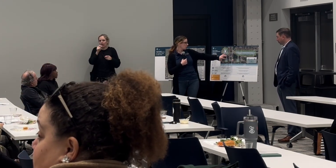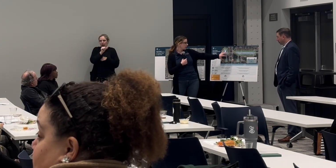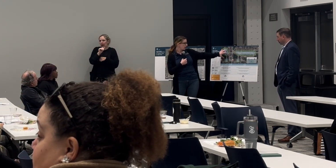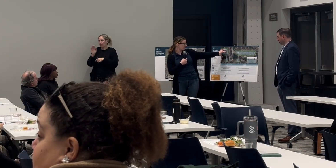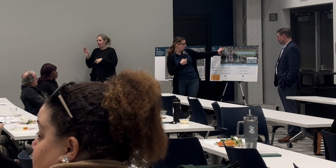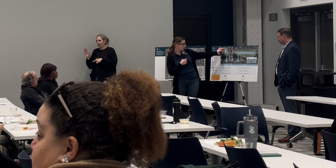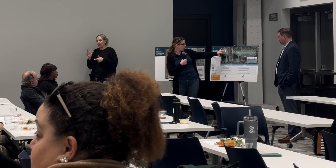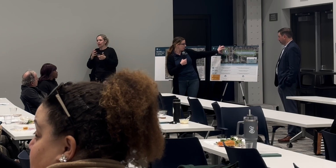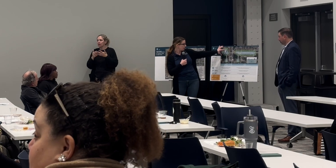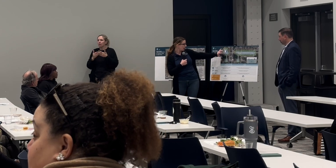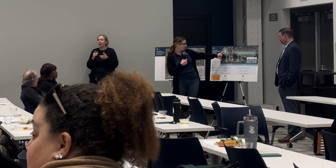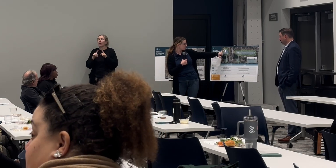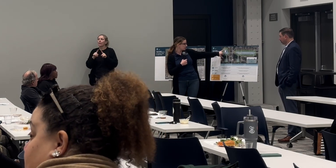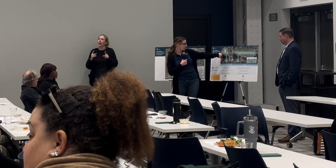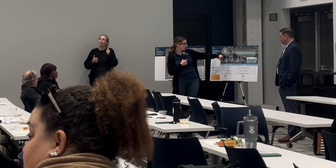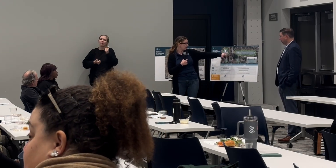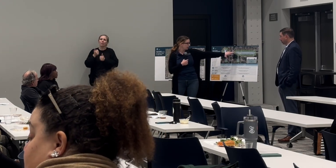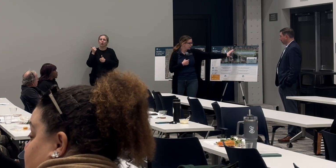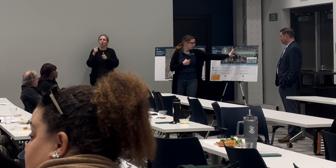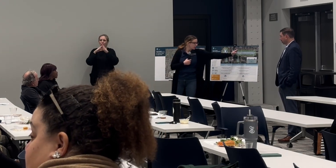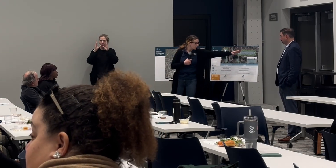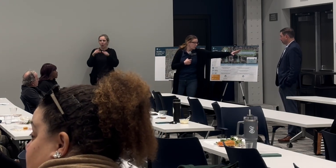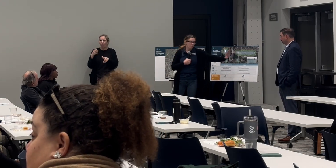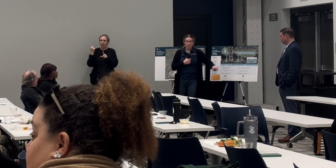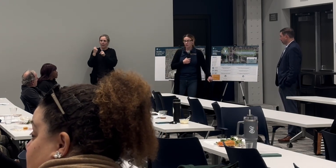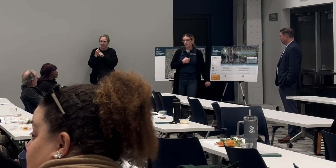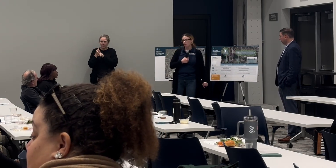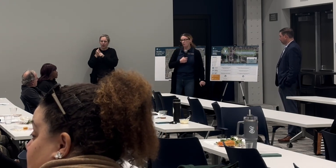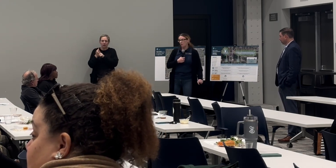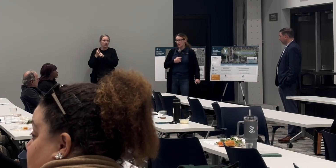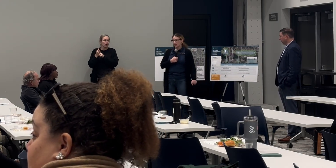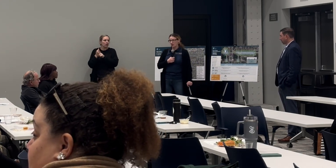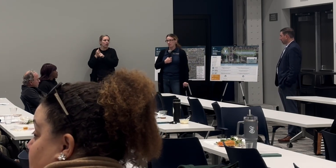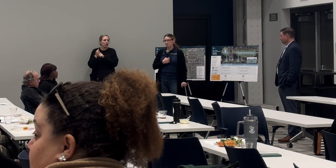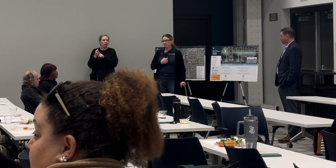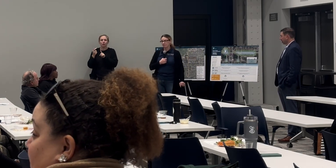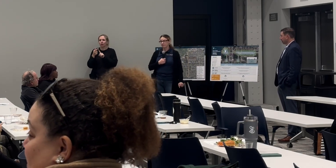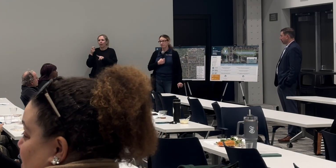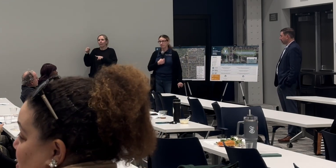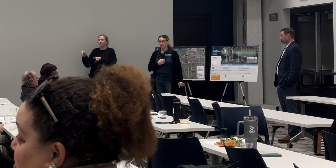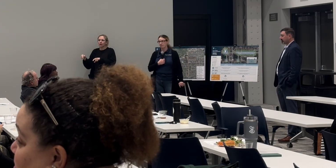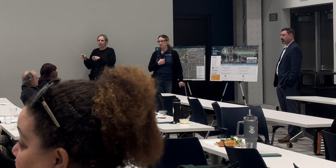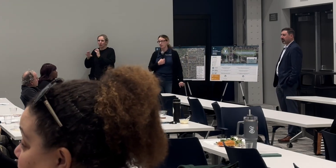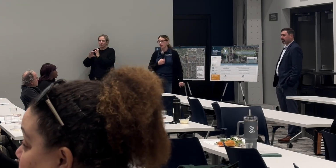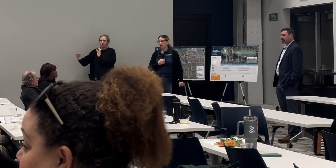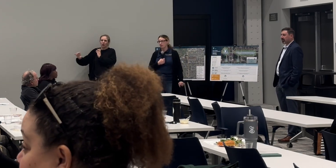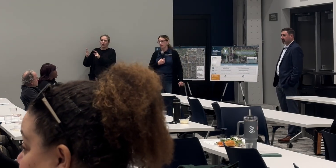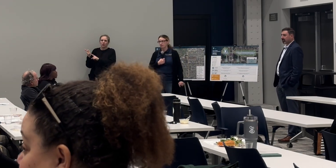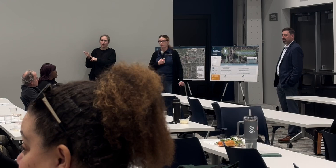But the majority of the home impacts are with the tunnel.